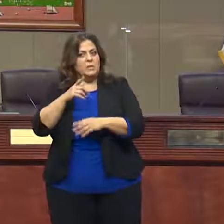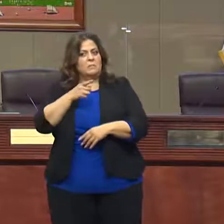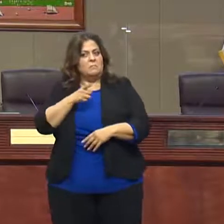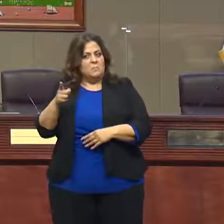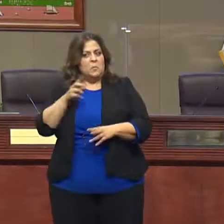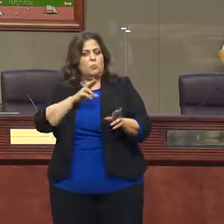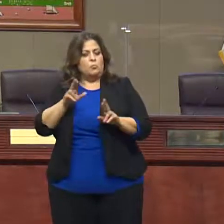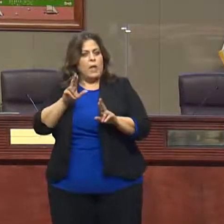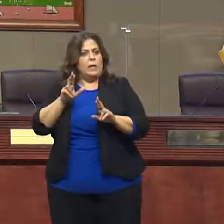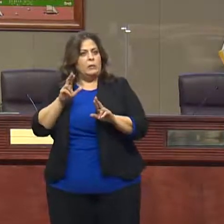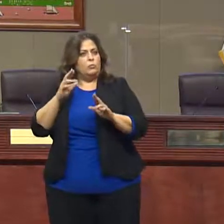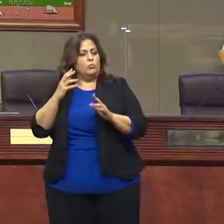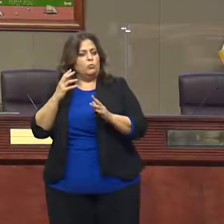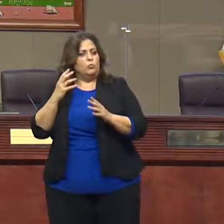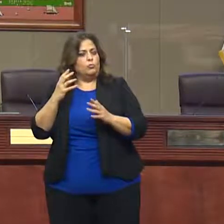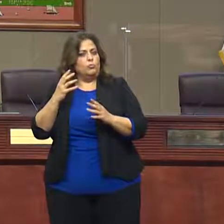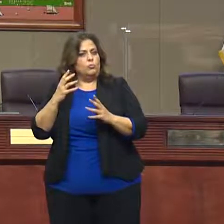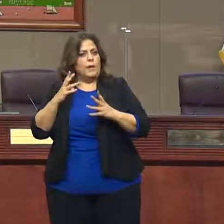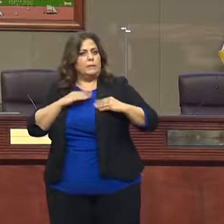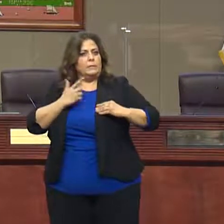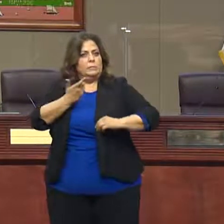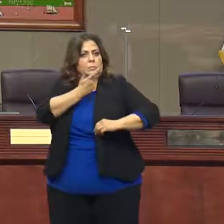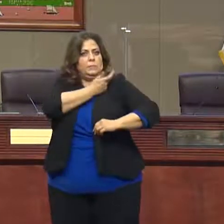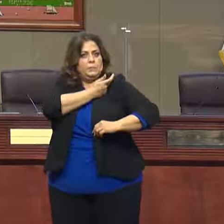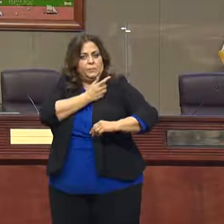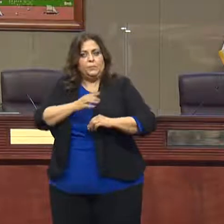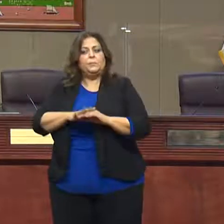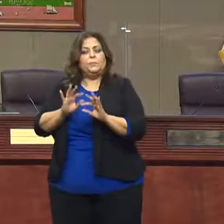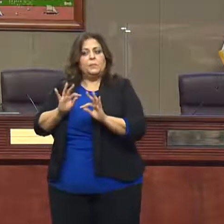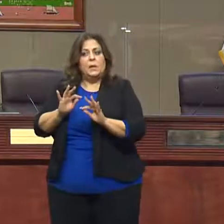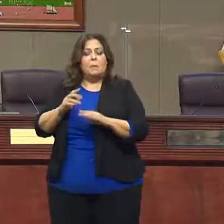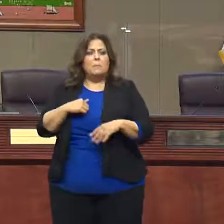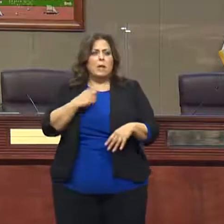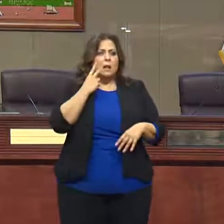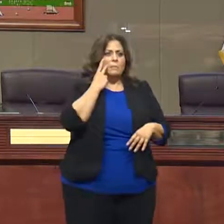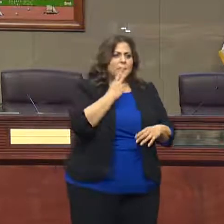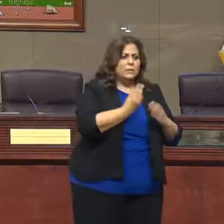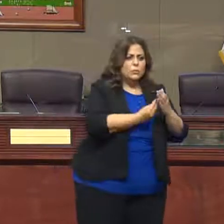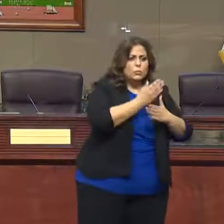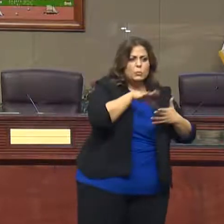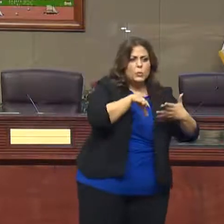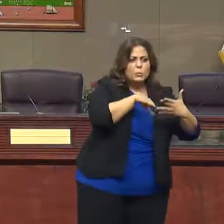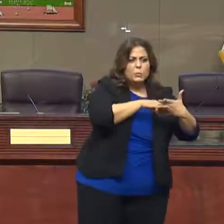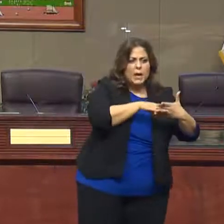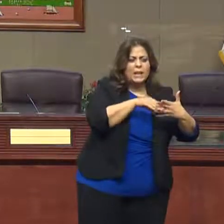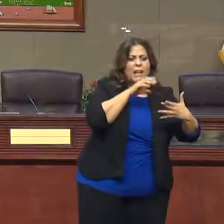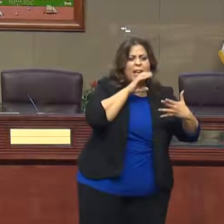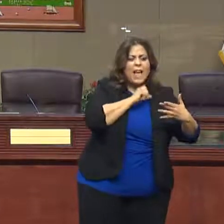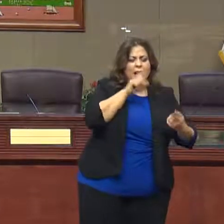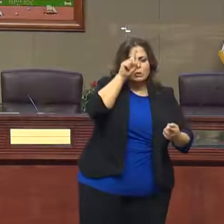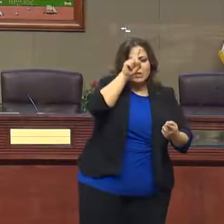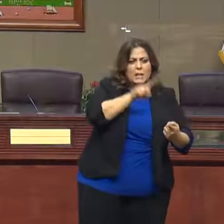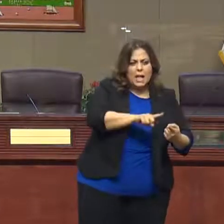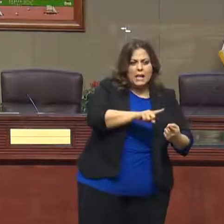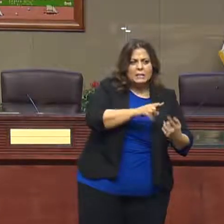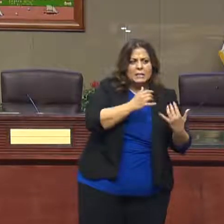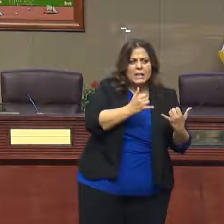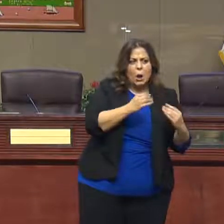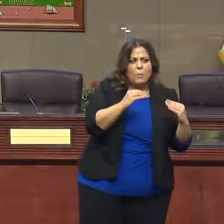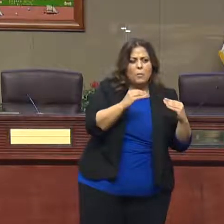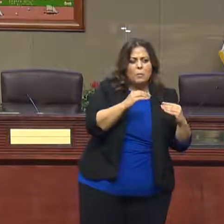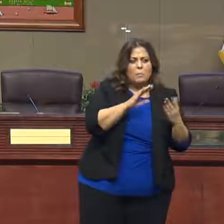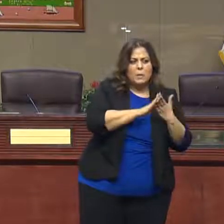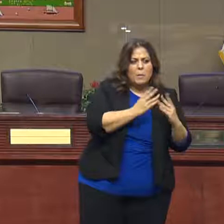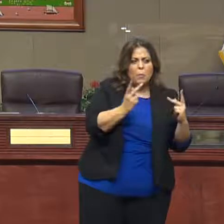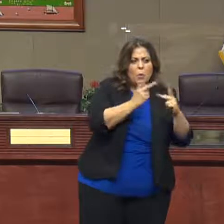sort of reduction in age for the positive cases that we saw over spring break weekend. And I know you guys talked about how there is a flow of